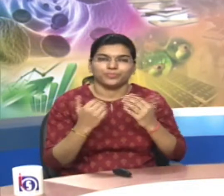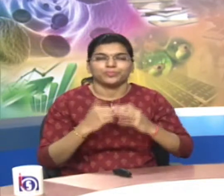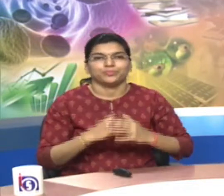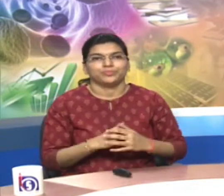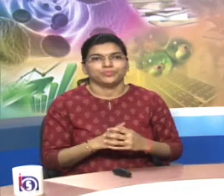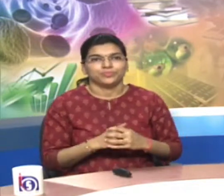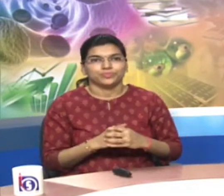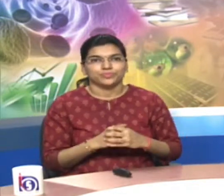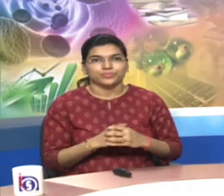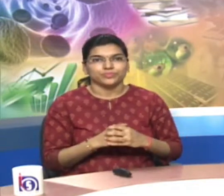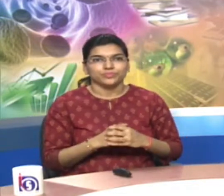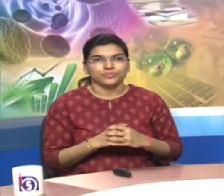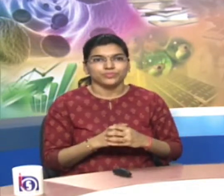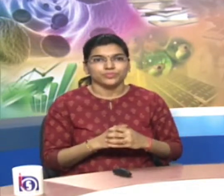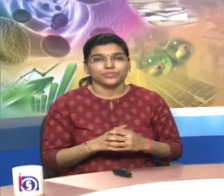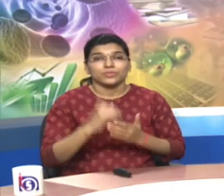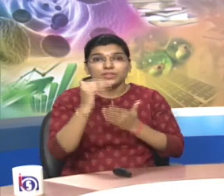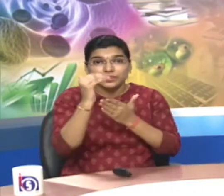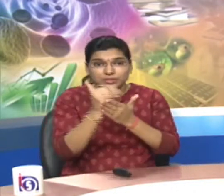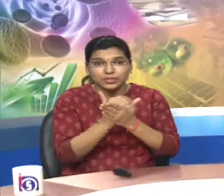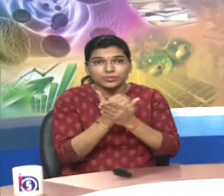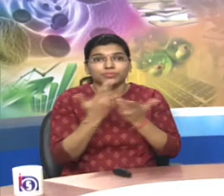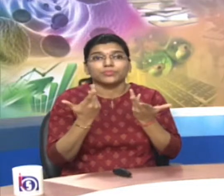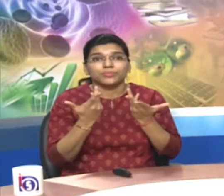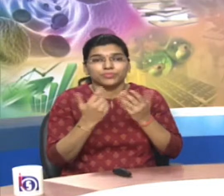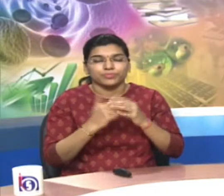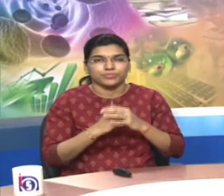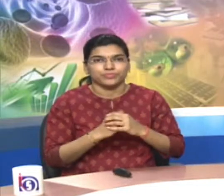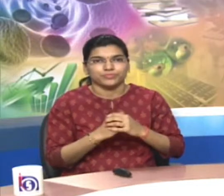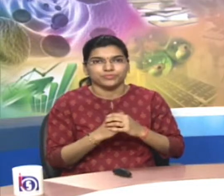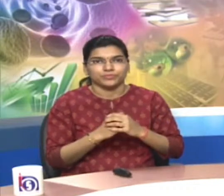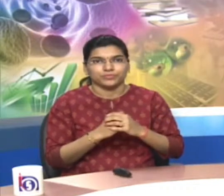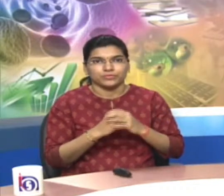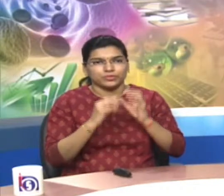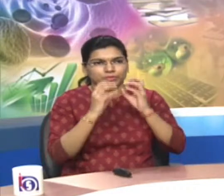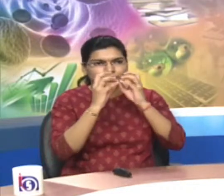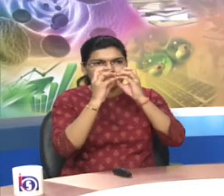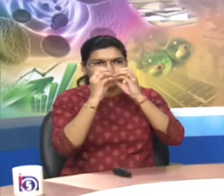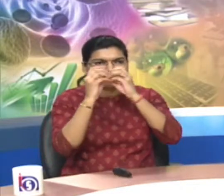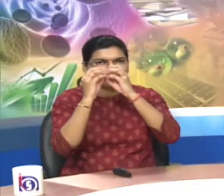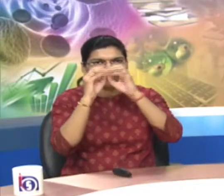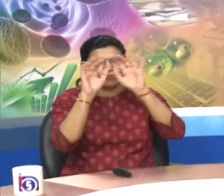Z. That is also used for the